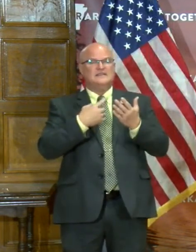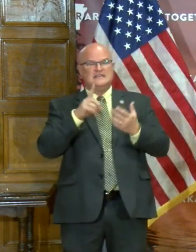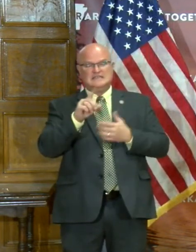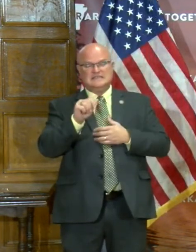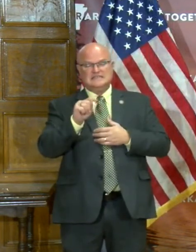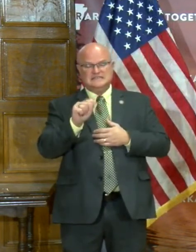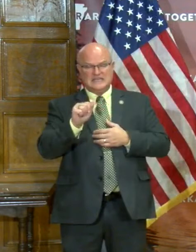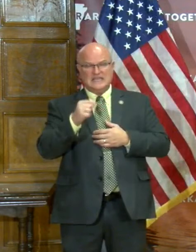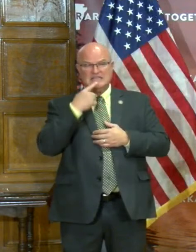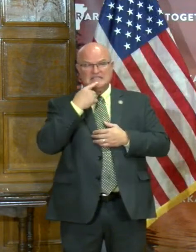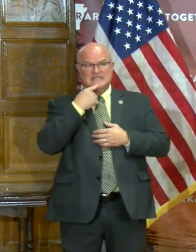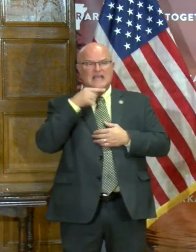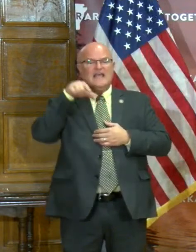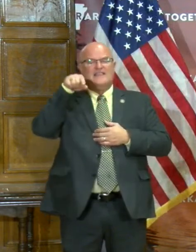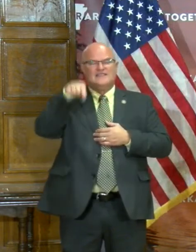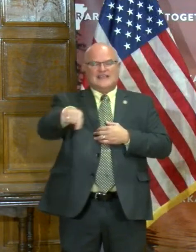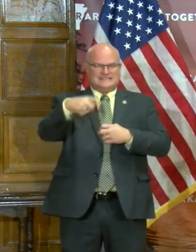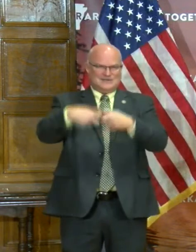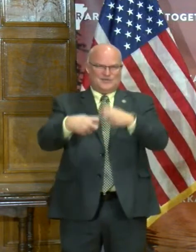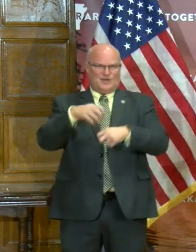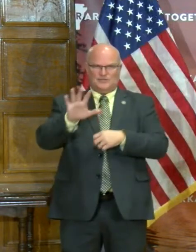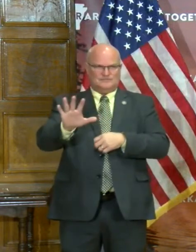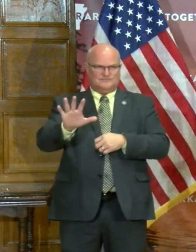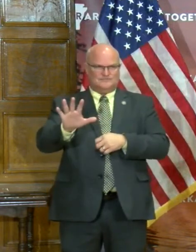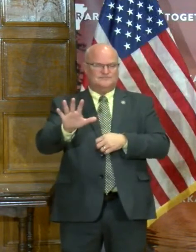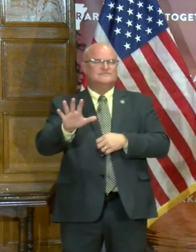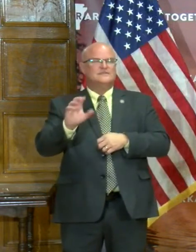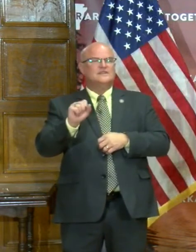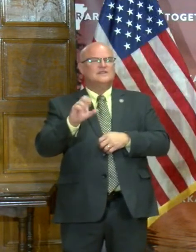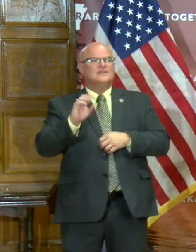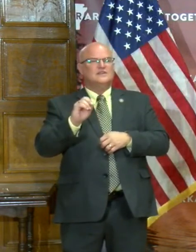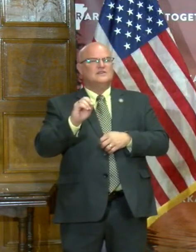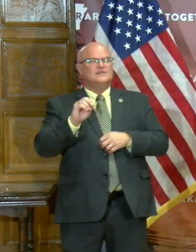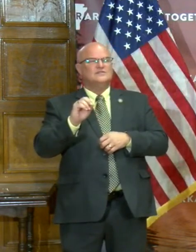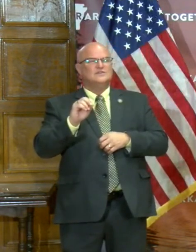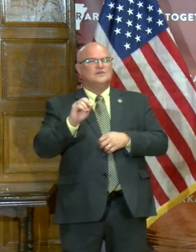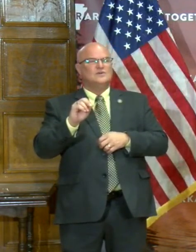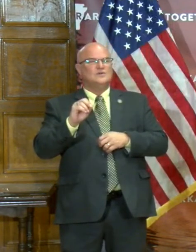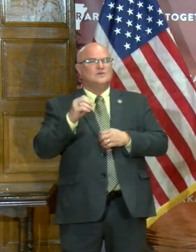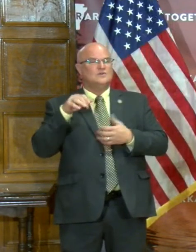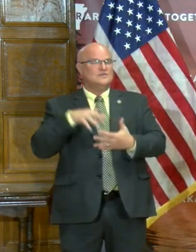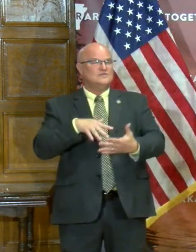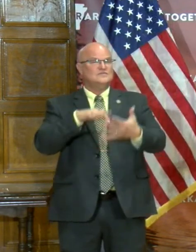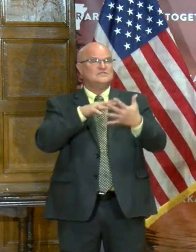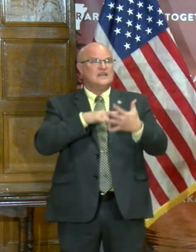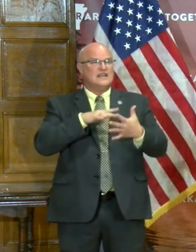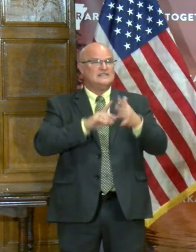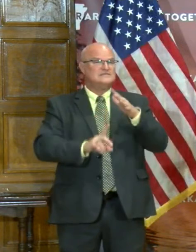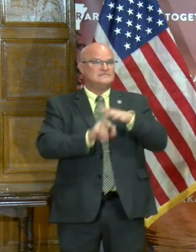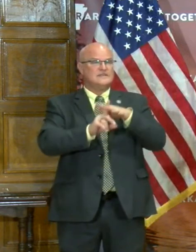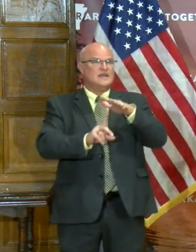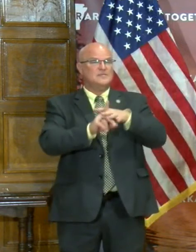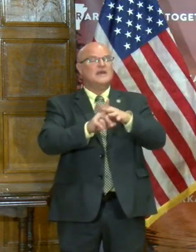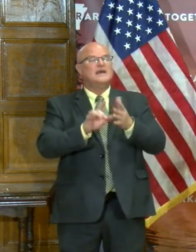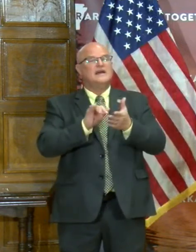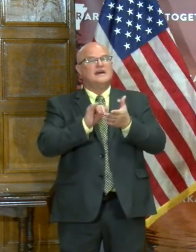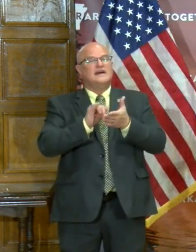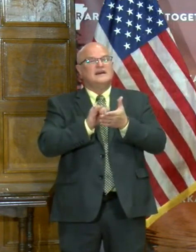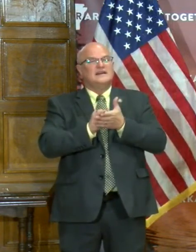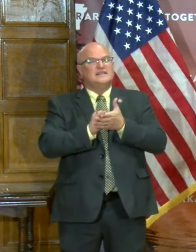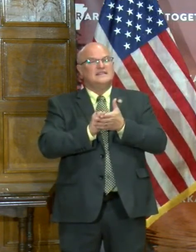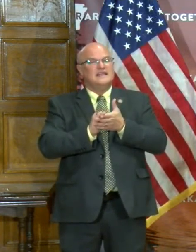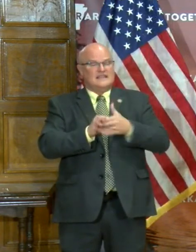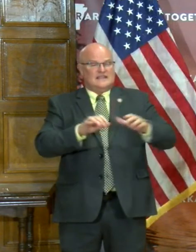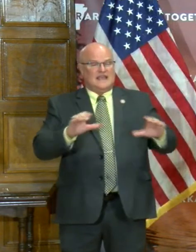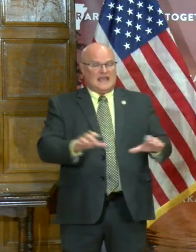say they're a source of the problem. And so, there's studies that are coming out that,